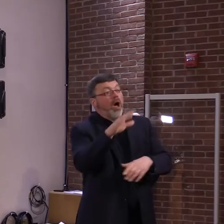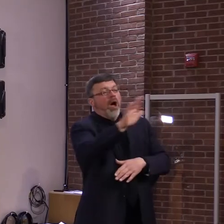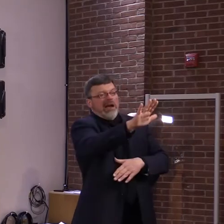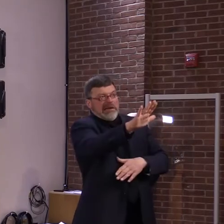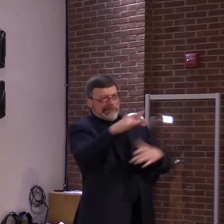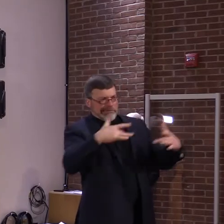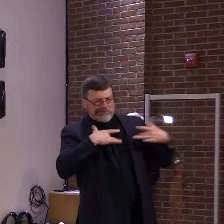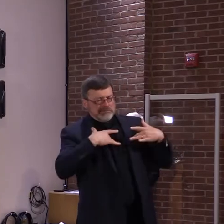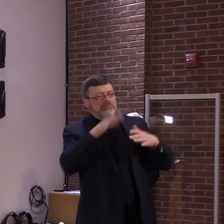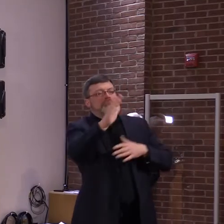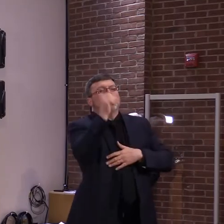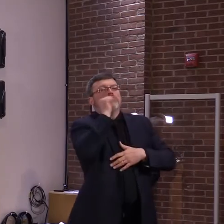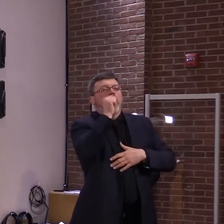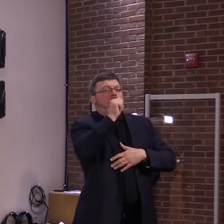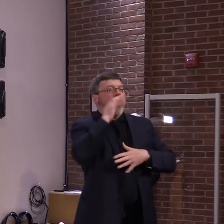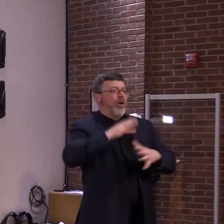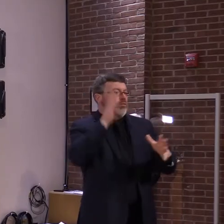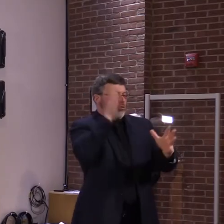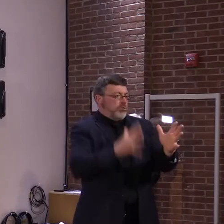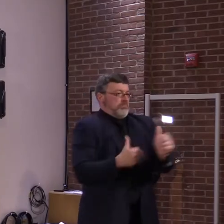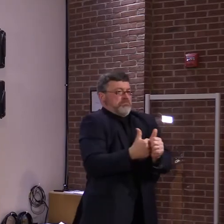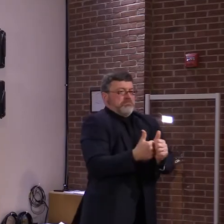to Governor Scott.